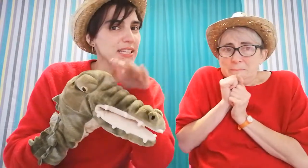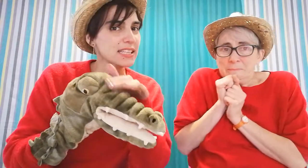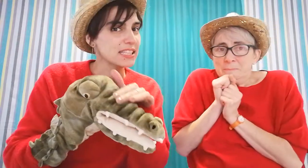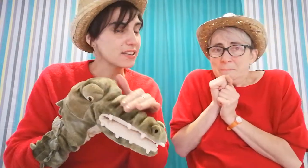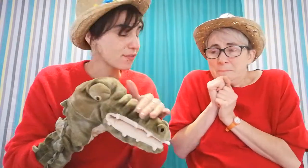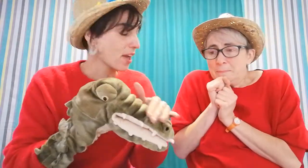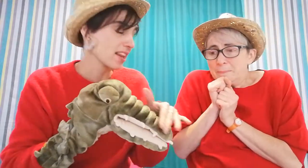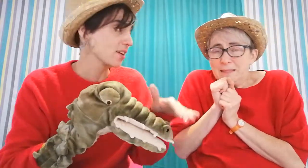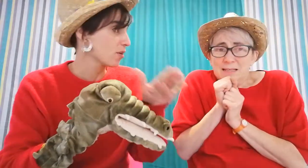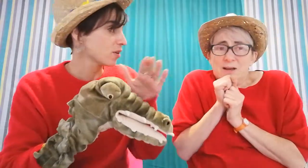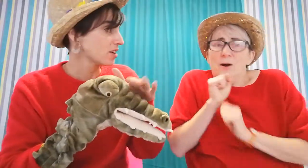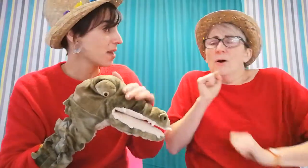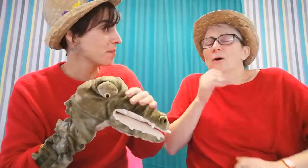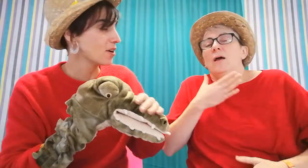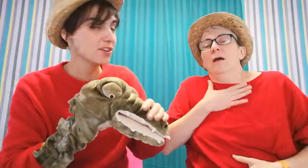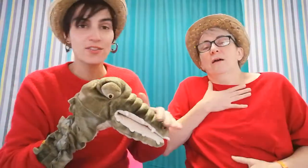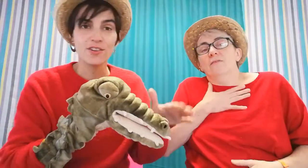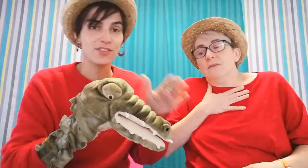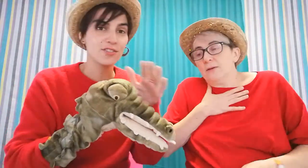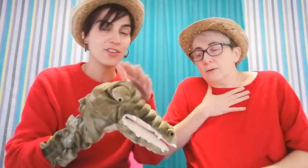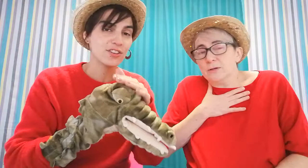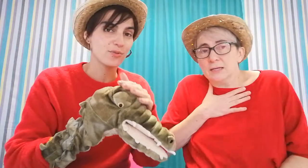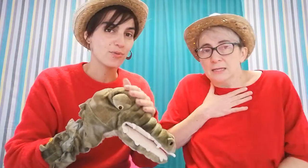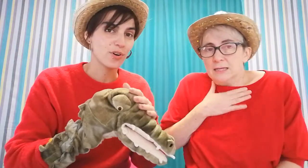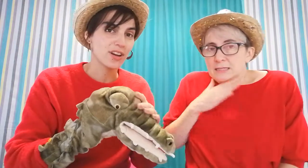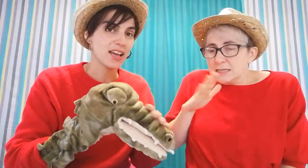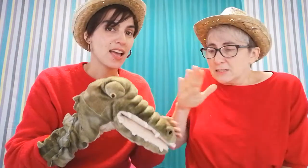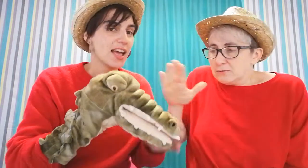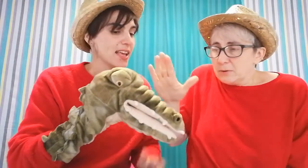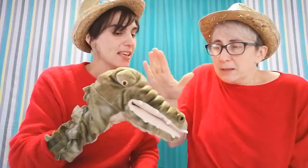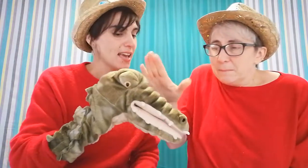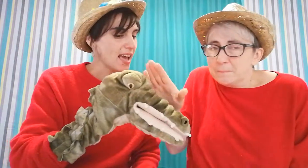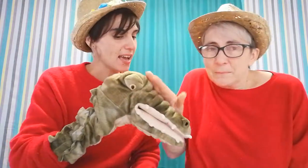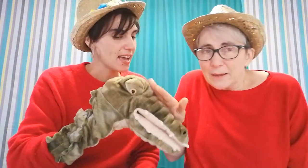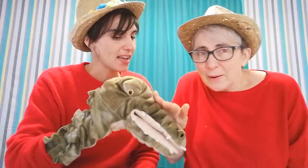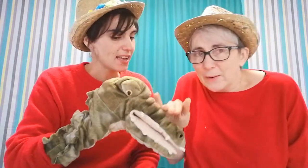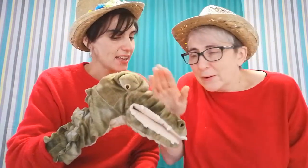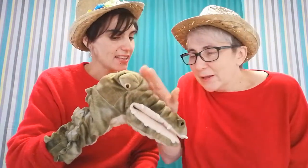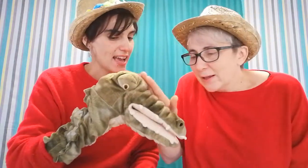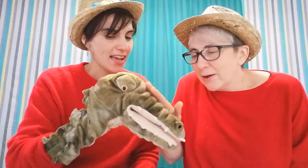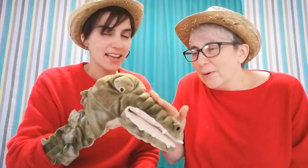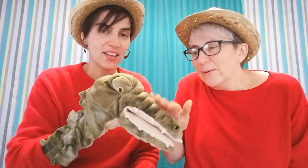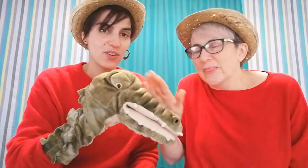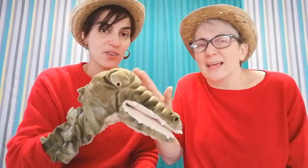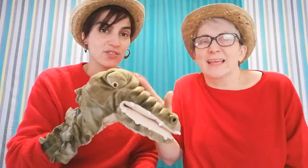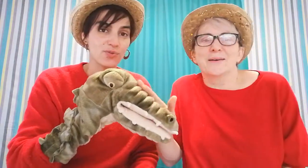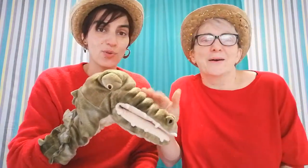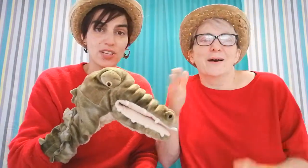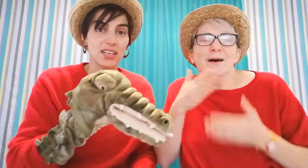This is a friendly crocodile, Molly. You don't need to worry. So I stroke him? Yeah. Oh, yeah. Oh, you can stroke him.